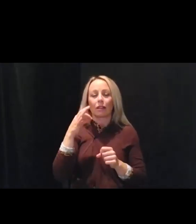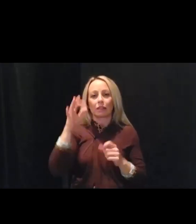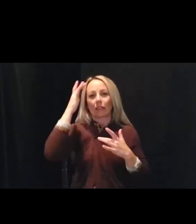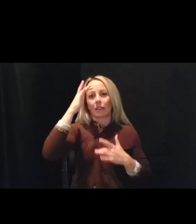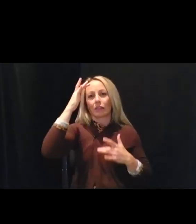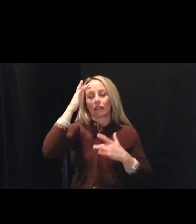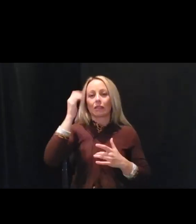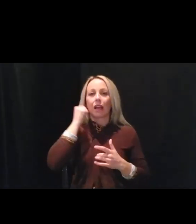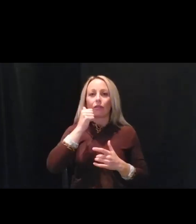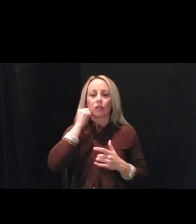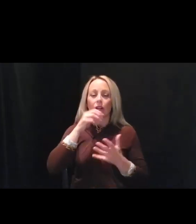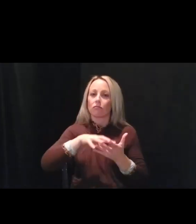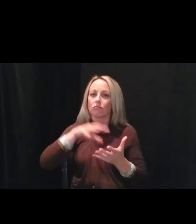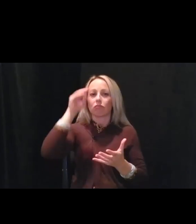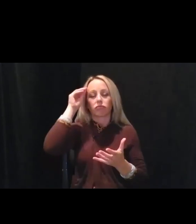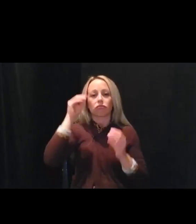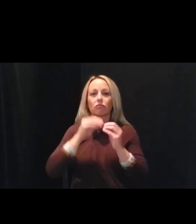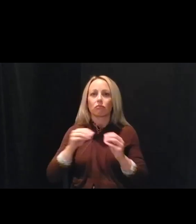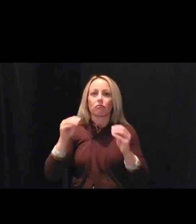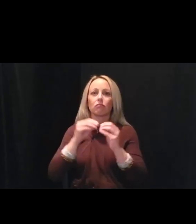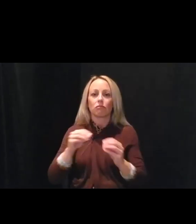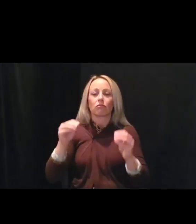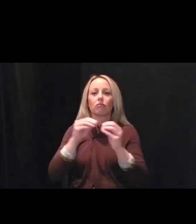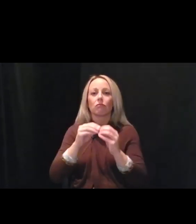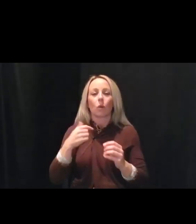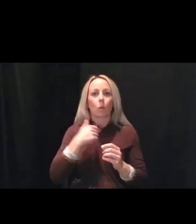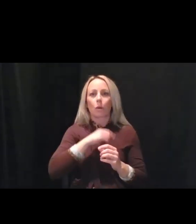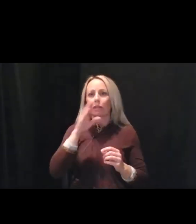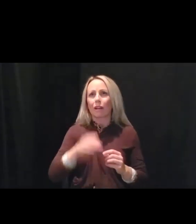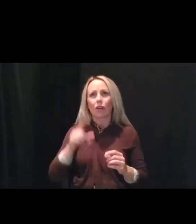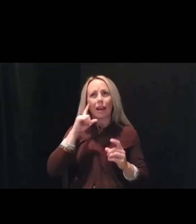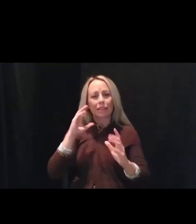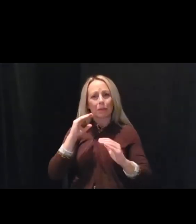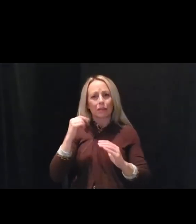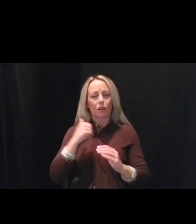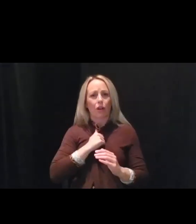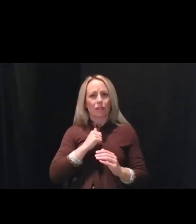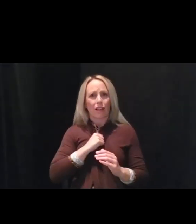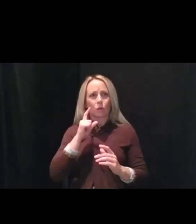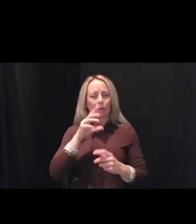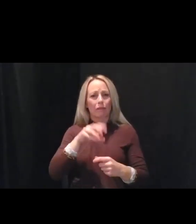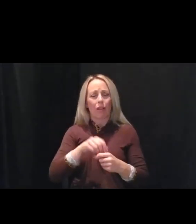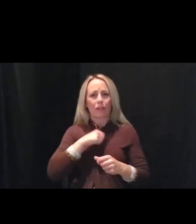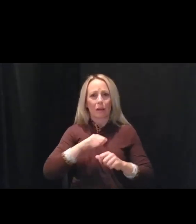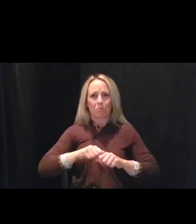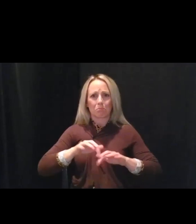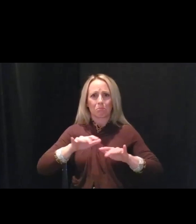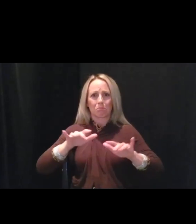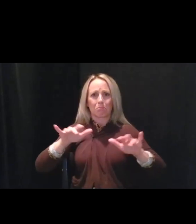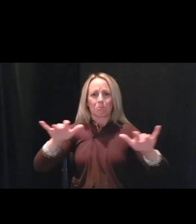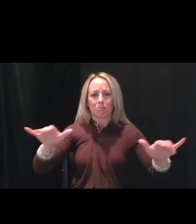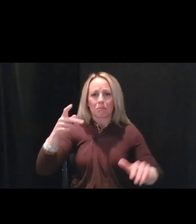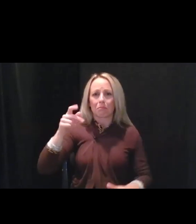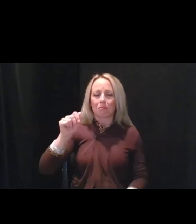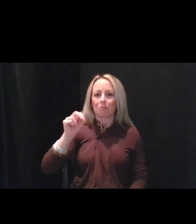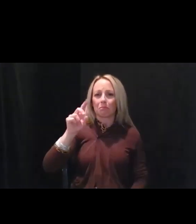nearly every day. We never expected ourselves to be in a pandemic of global proportions, and we know it would be easier to write